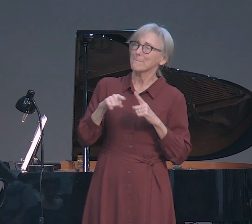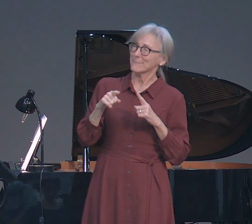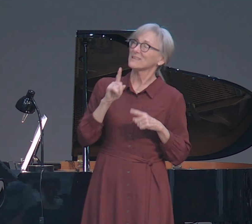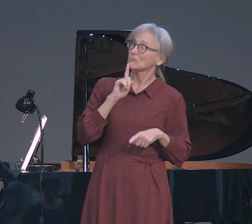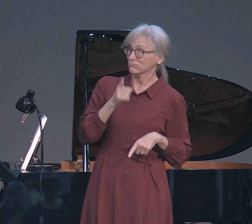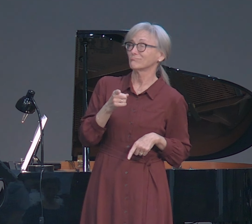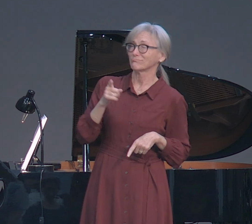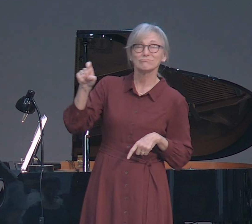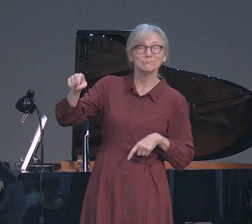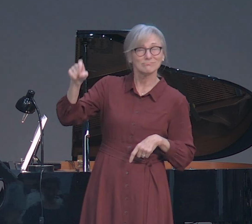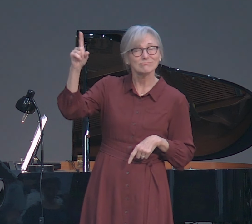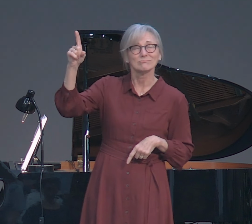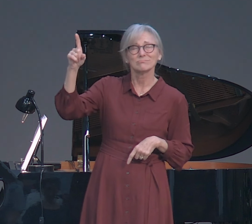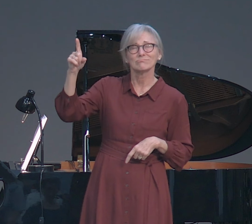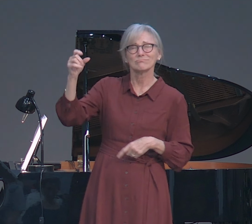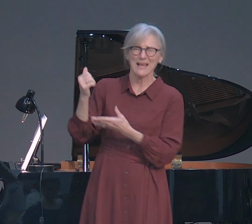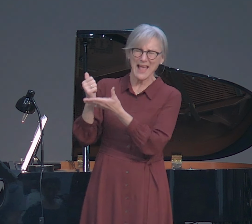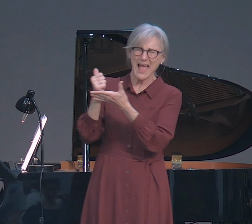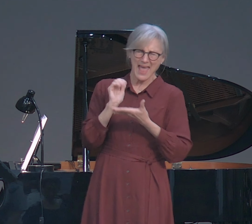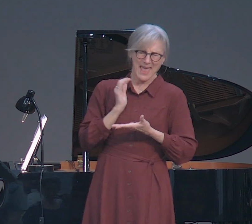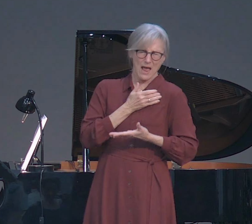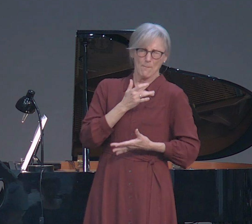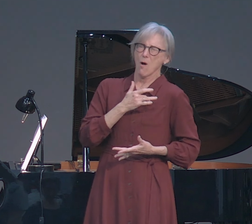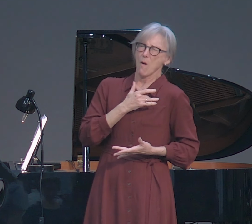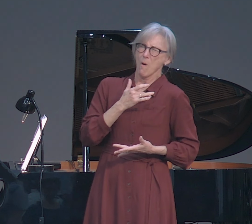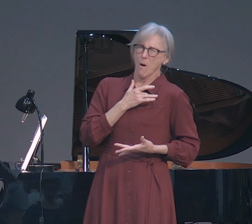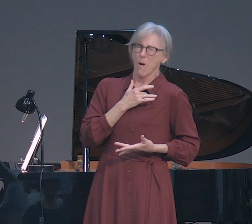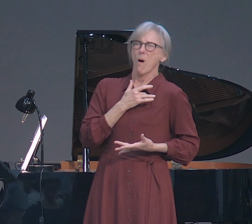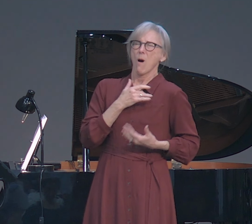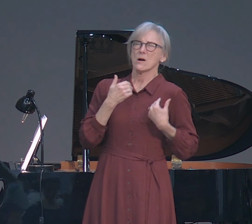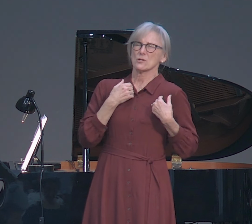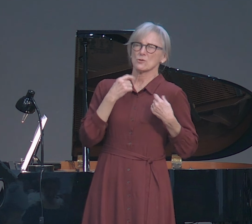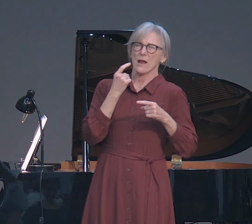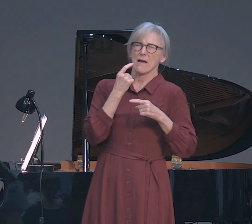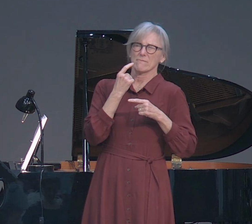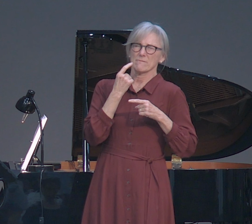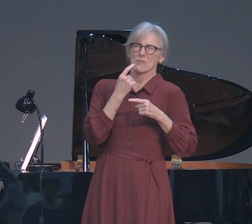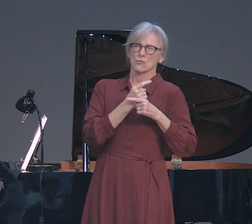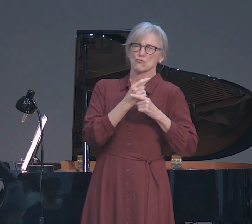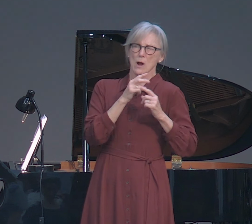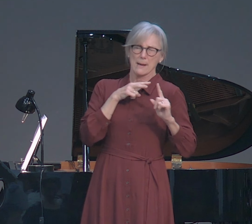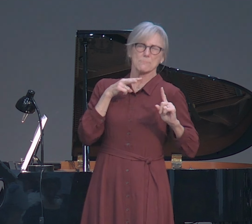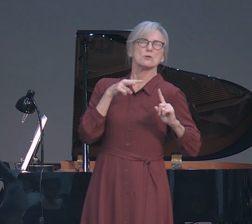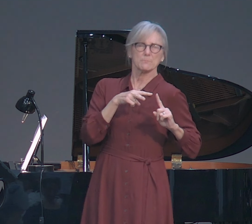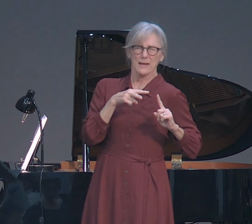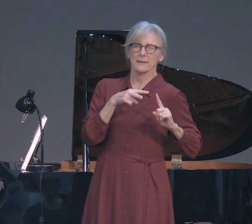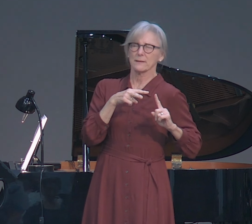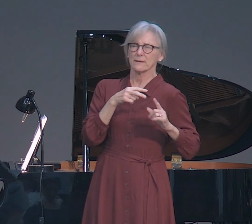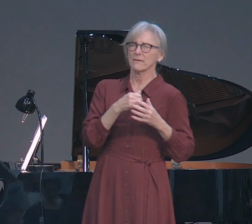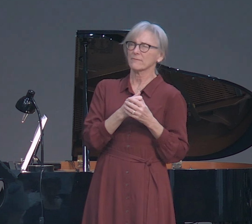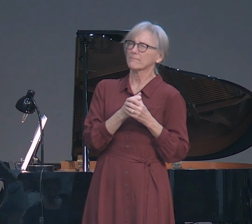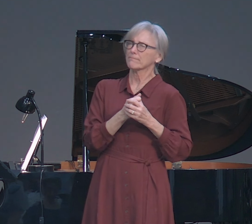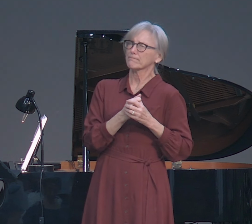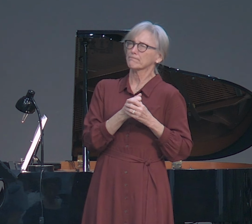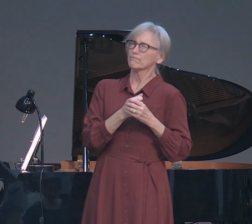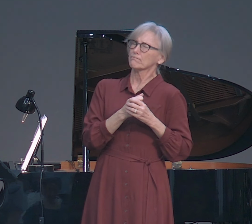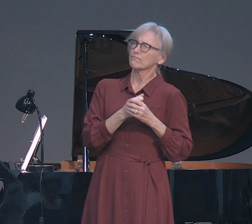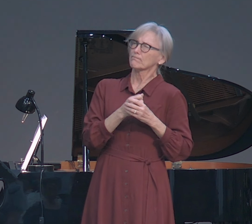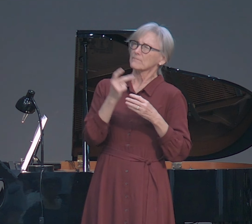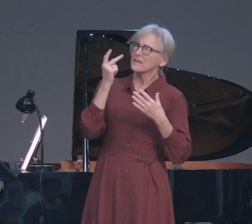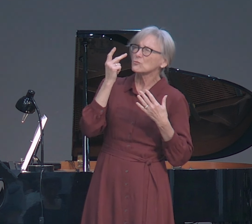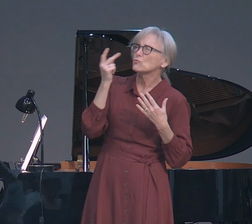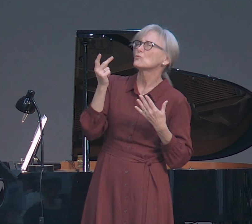So, Lord, would you help our hearts to keep that perspective as we go into this message, to see what